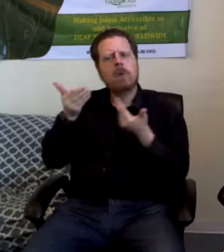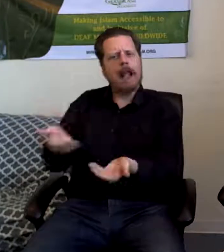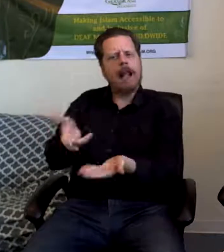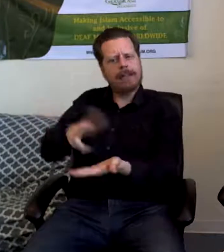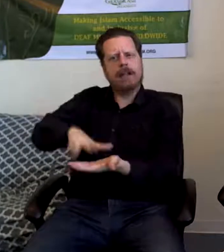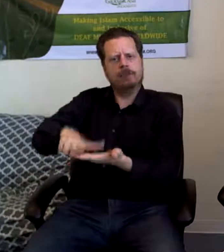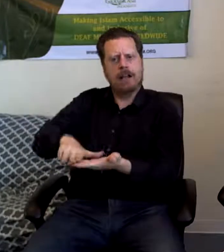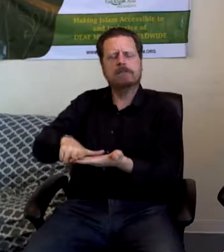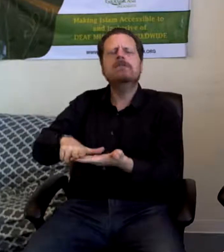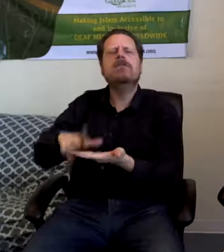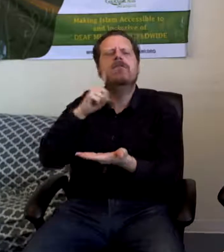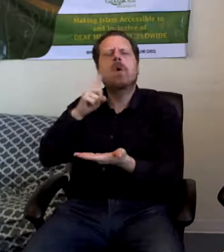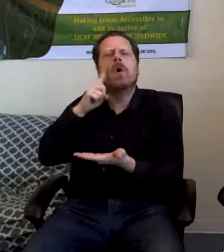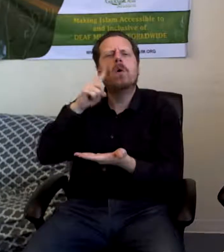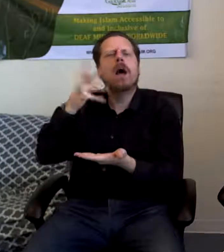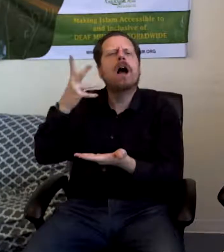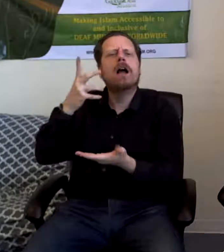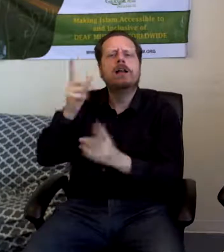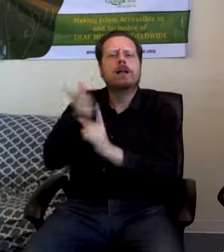set them free.